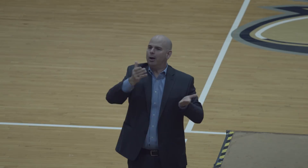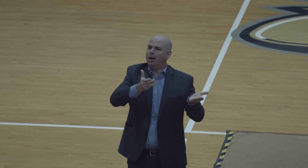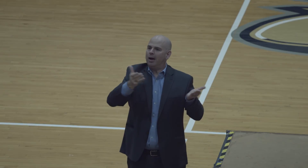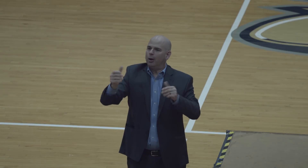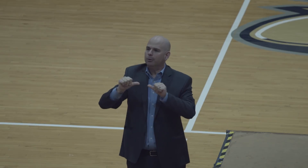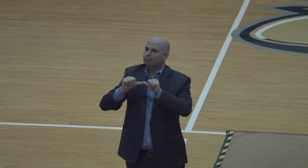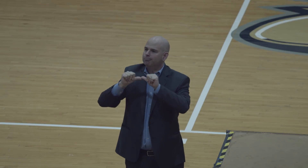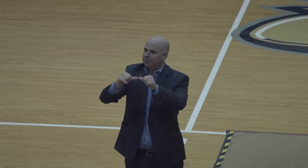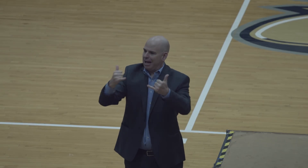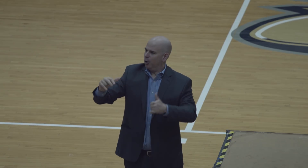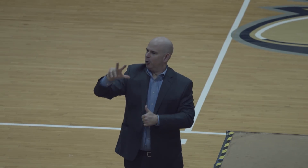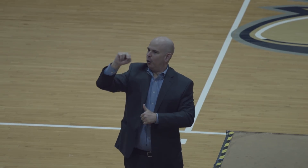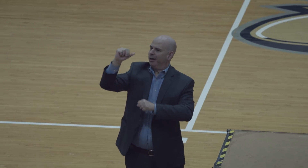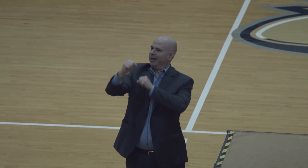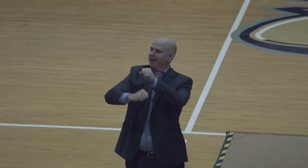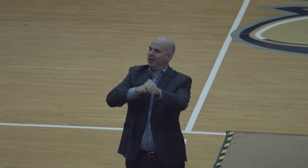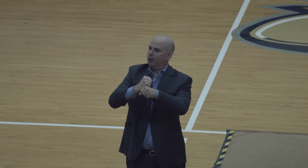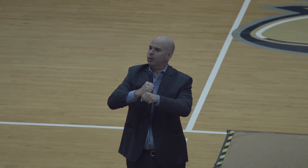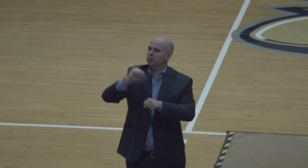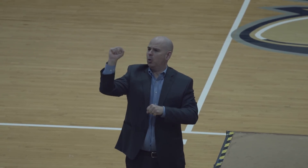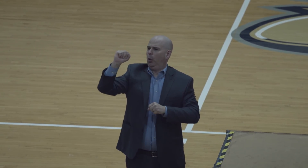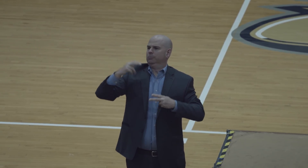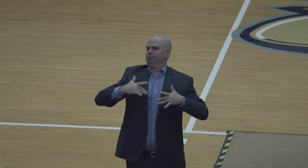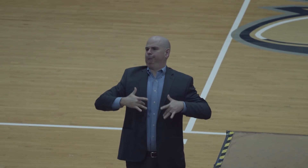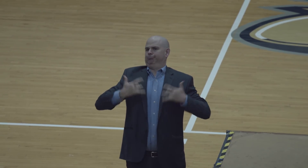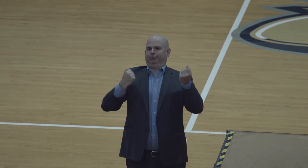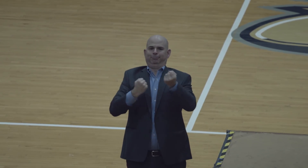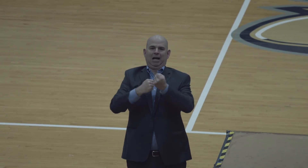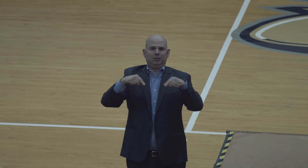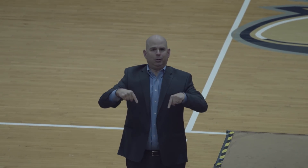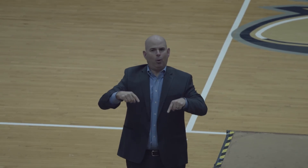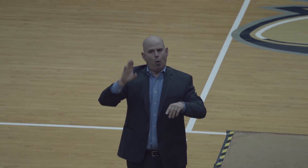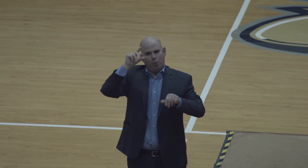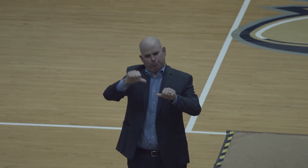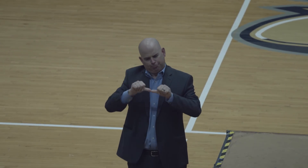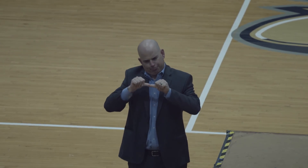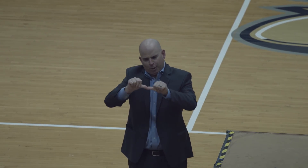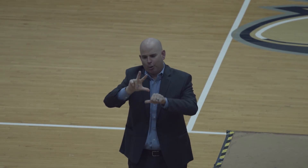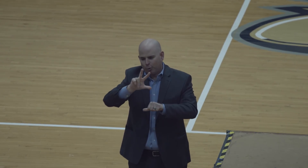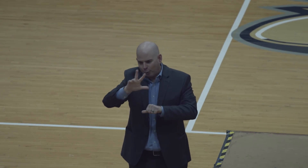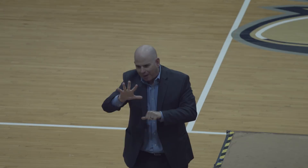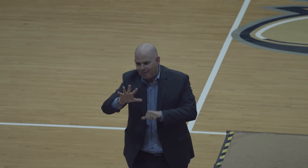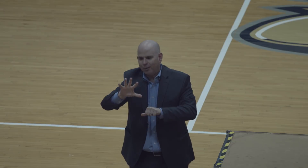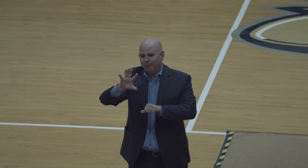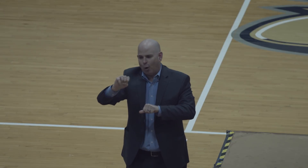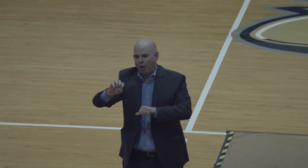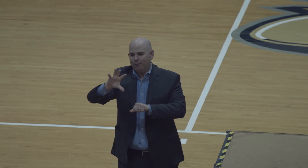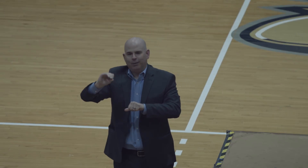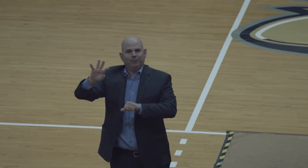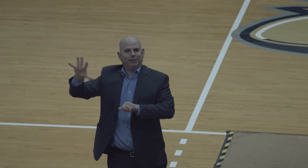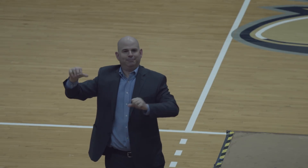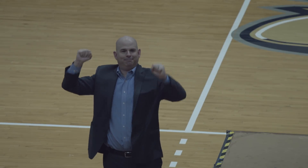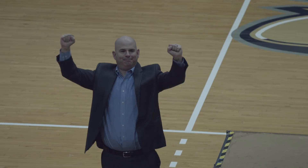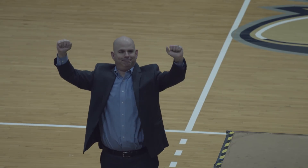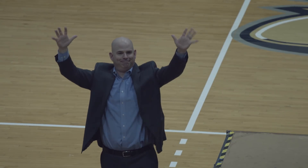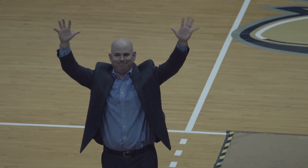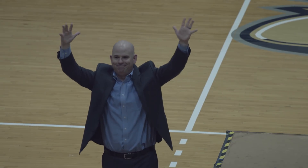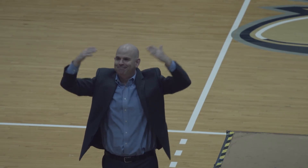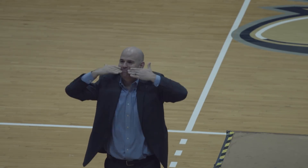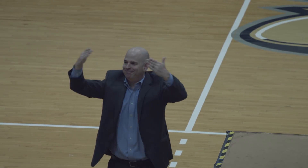that. And thinking about how we also carry a legacy of 30 years celebrating this momentous civil rights